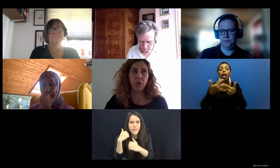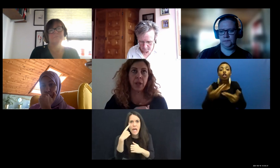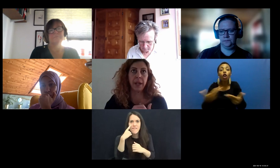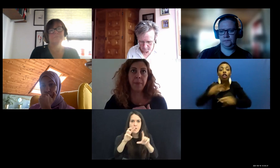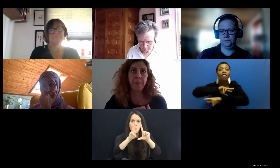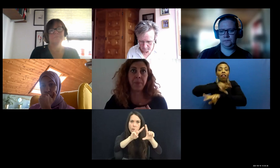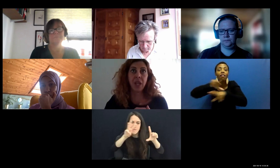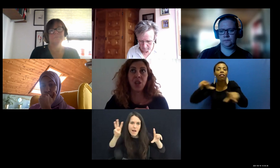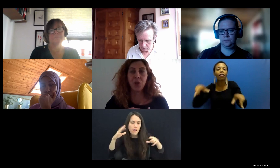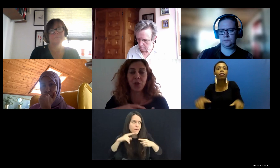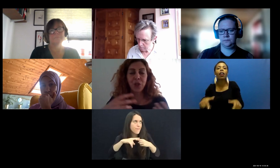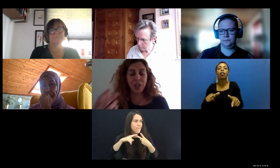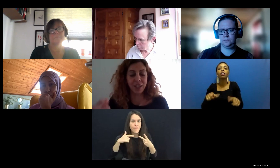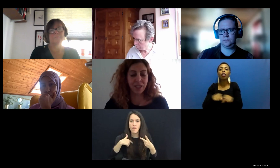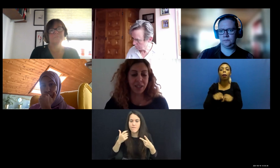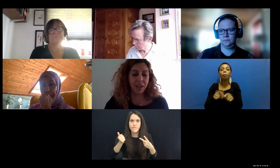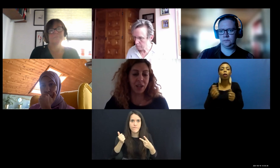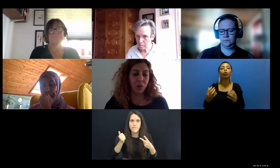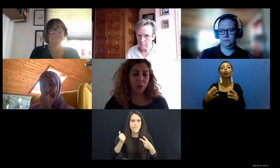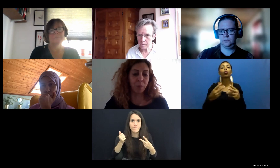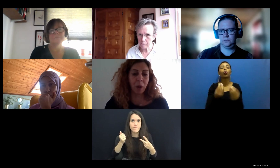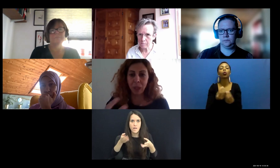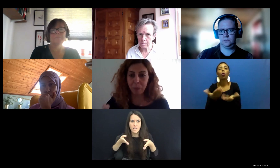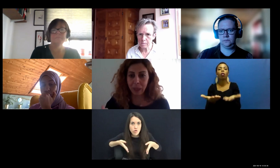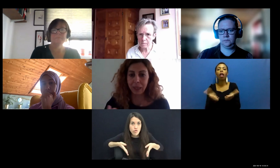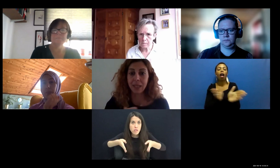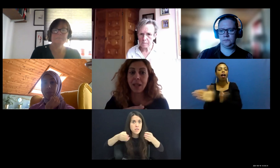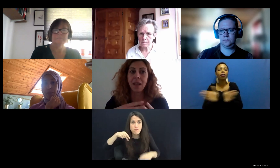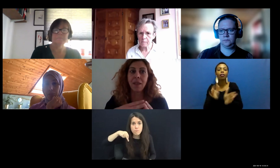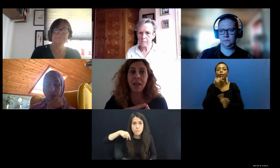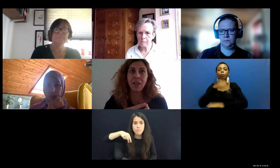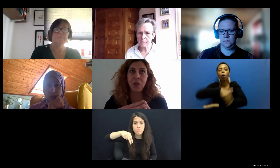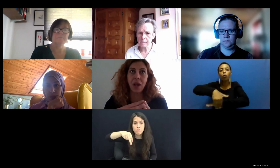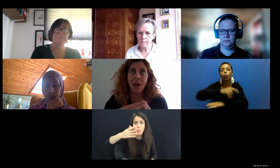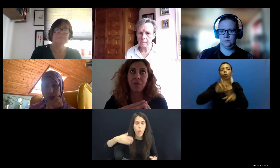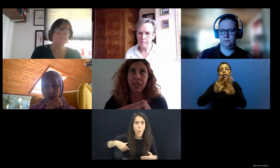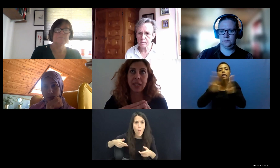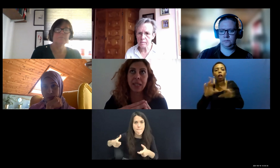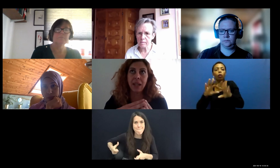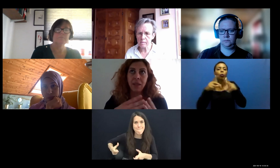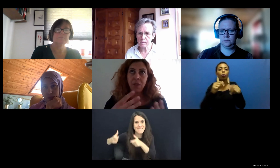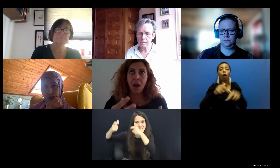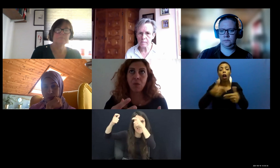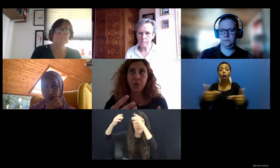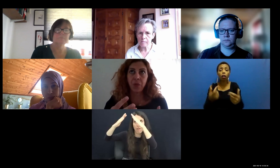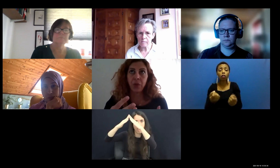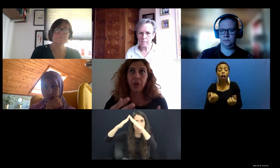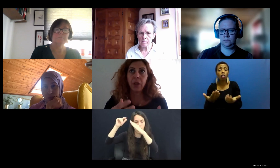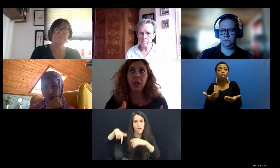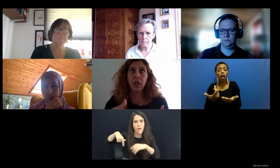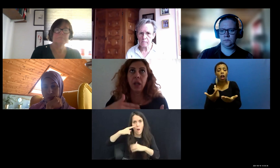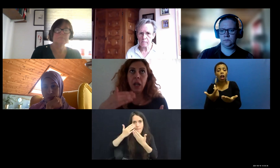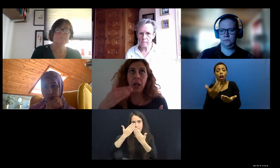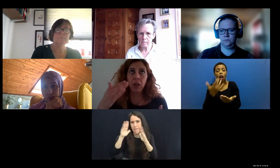websites, your streets, your public buildings, then you have, let's say, the grounds